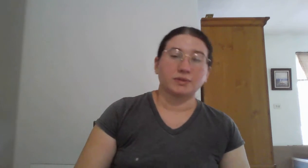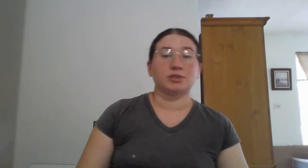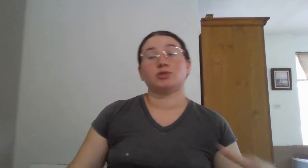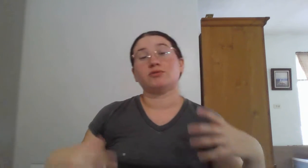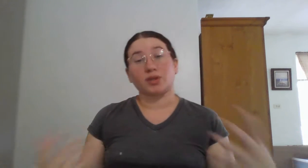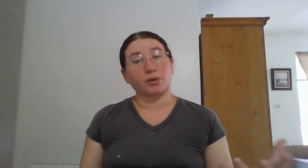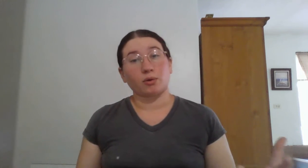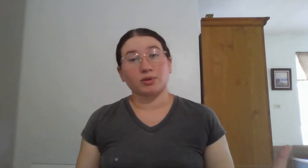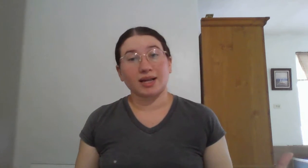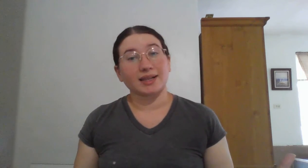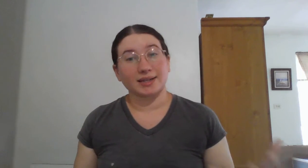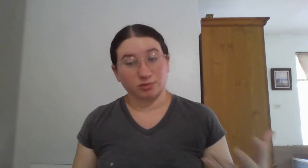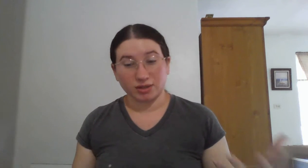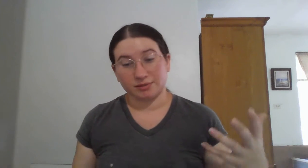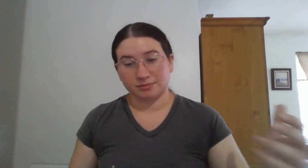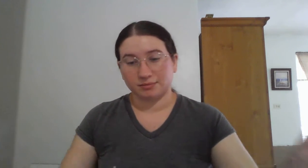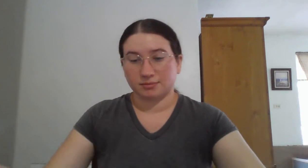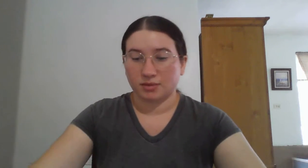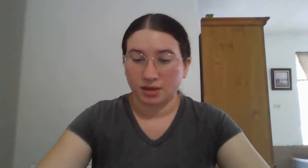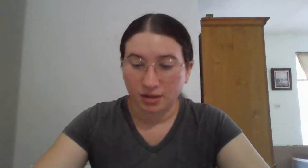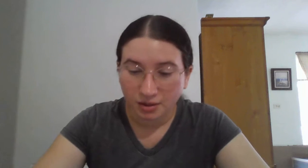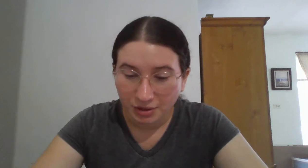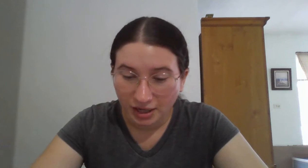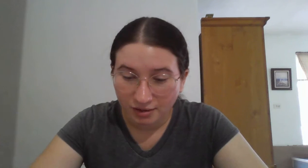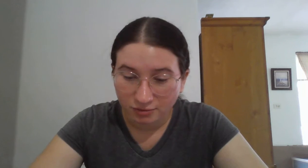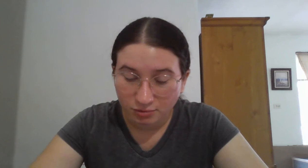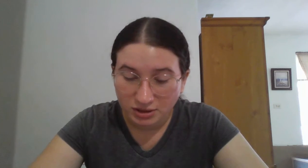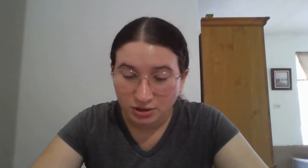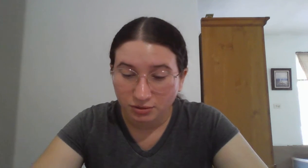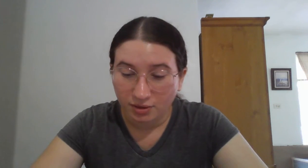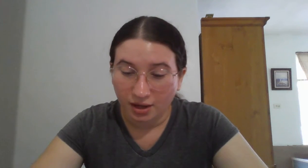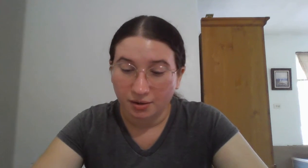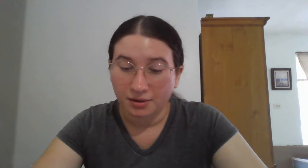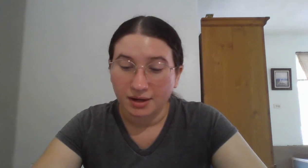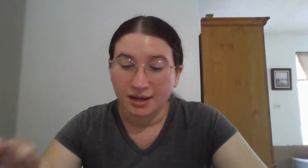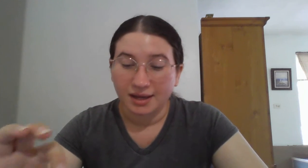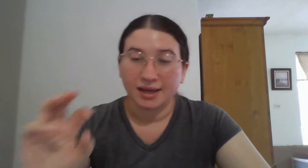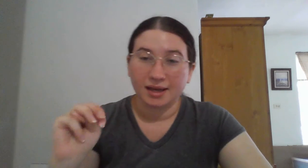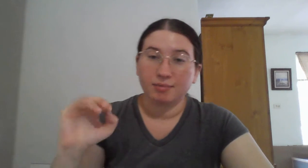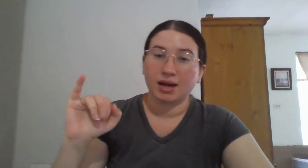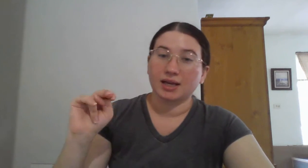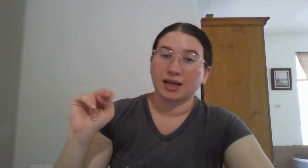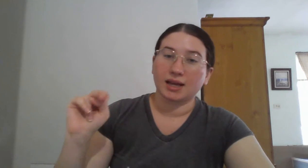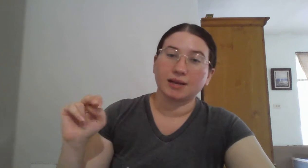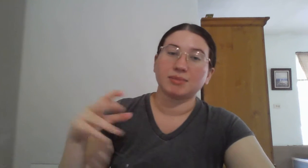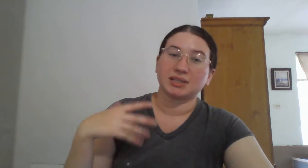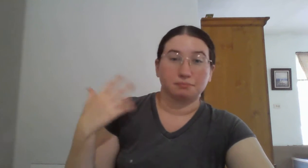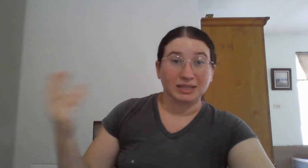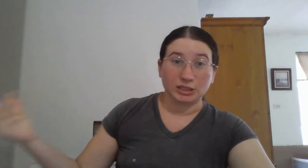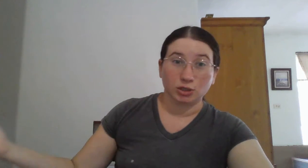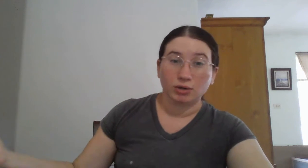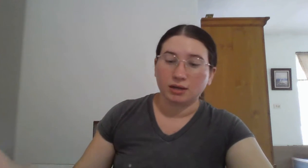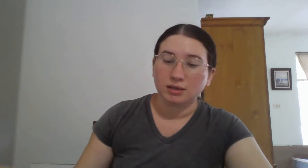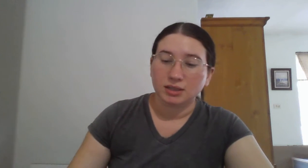You can do very old like that as well. Then here we have winter there, M-I-N-N, meaning Minnesota,